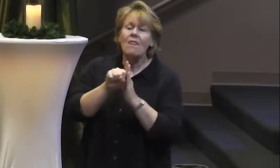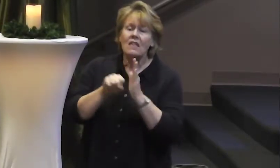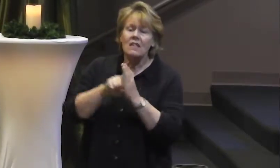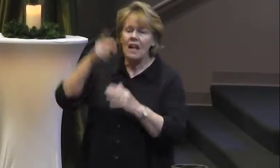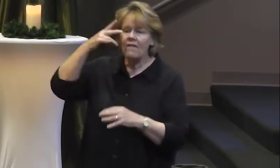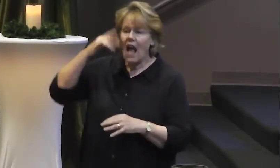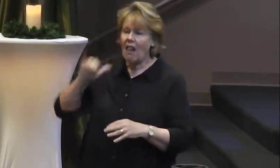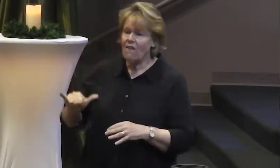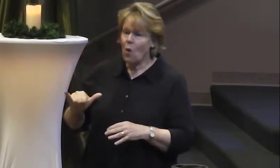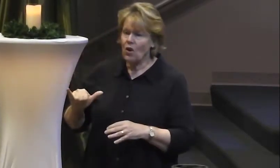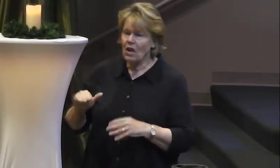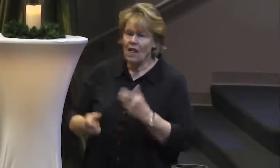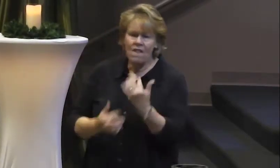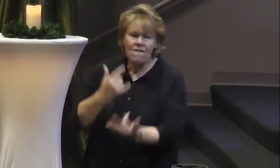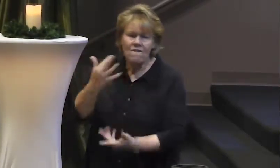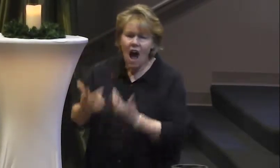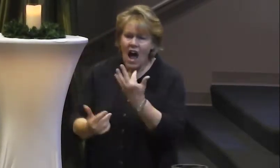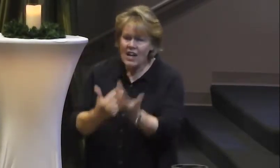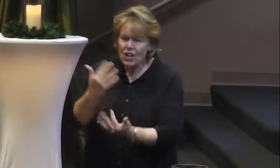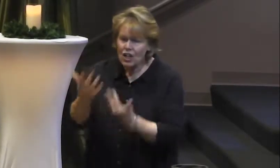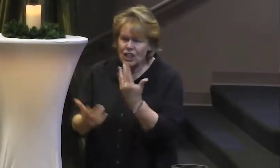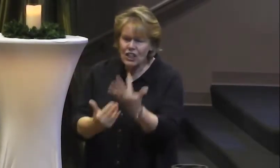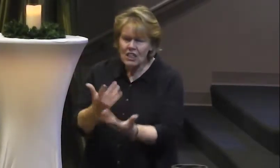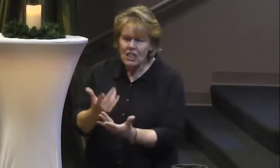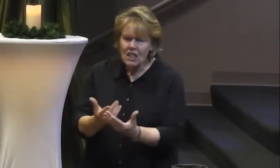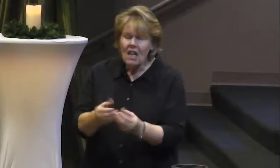At least 80 people lost their lives.